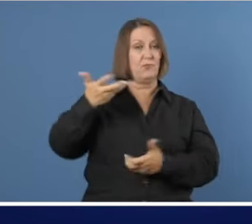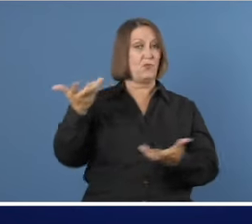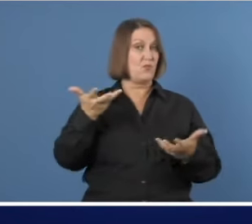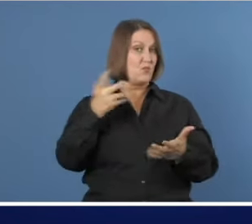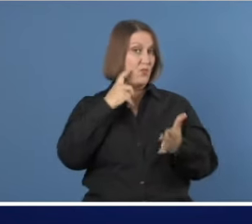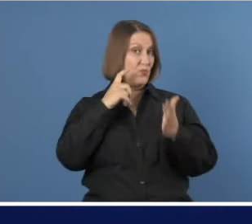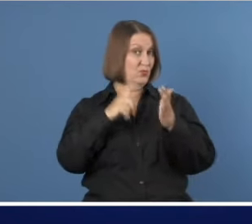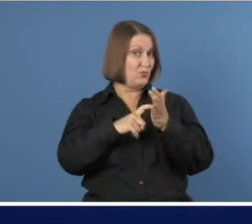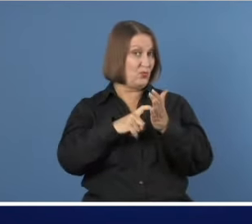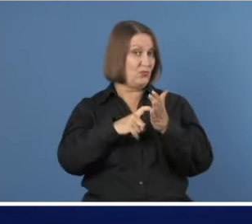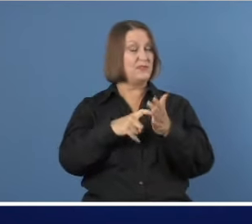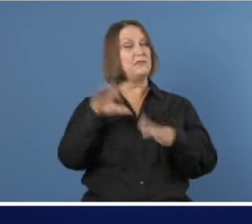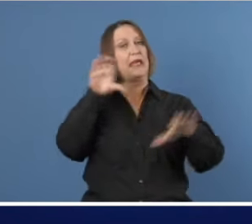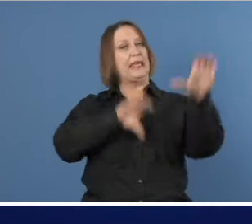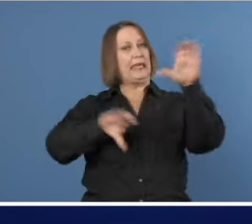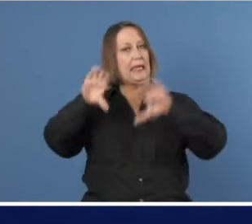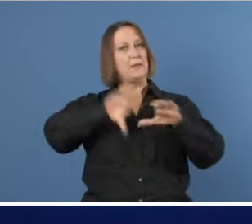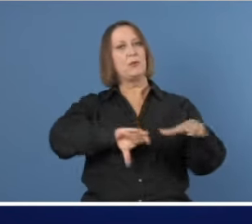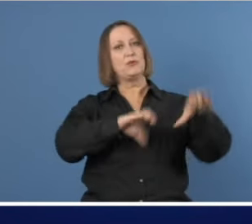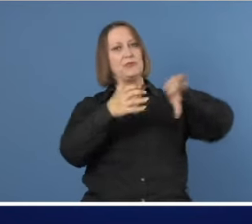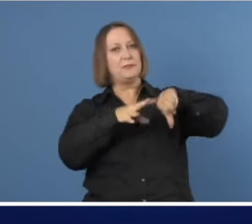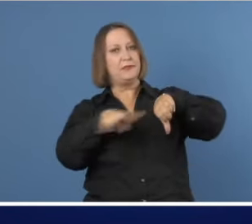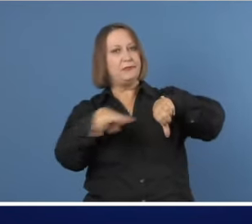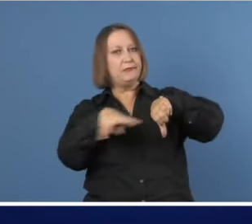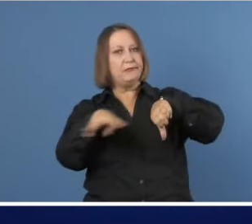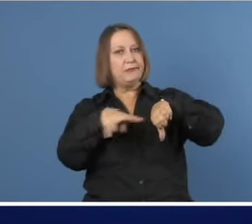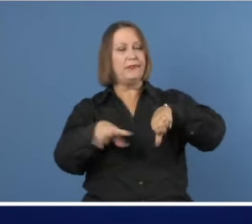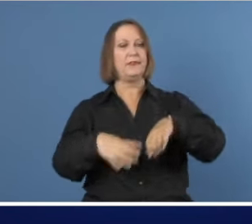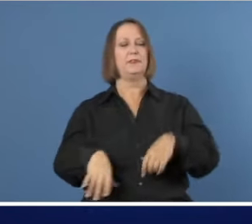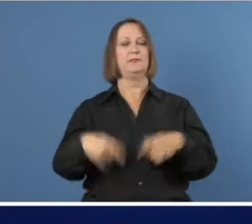spills, downed power lines,